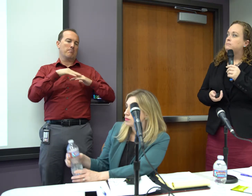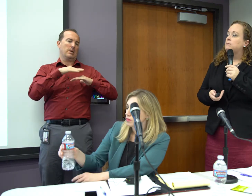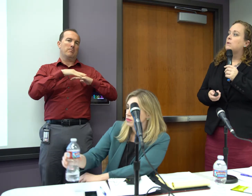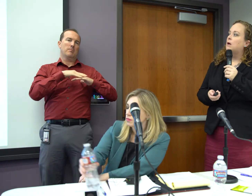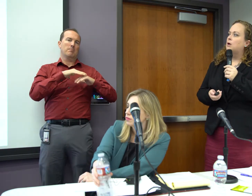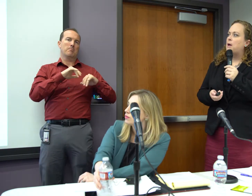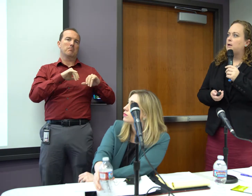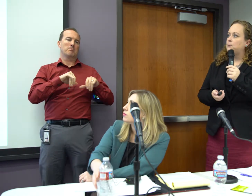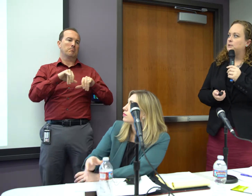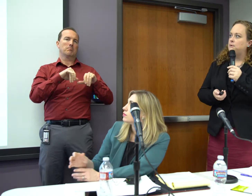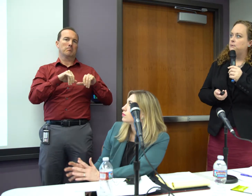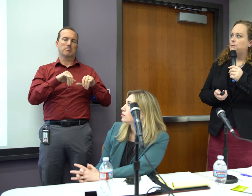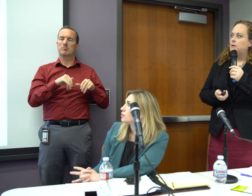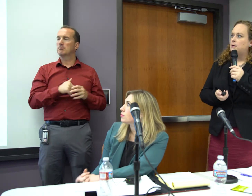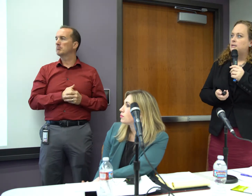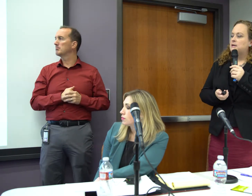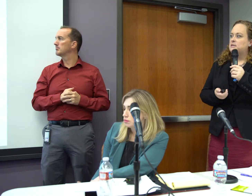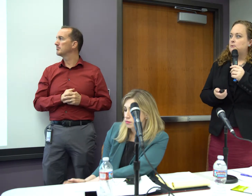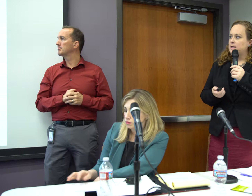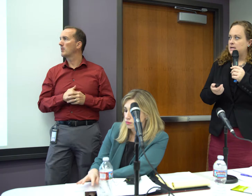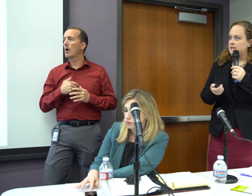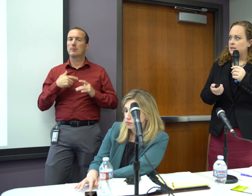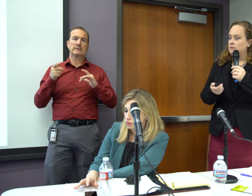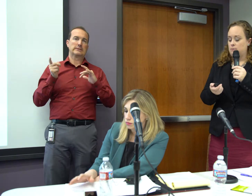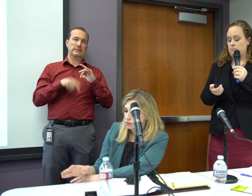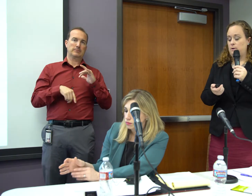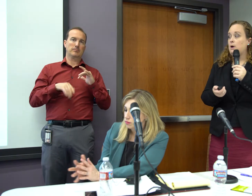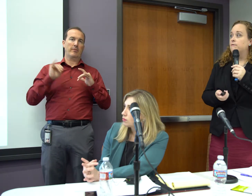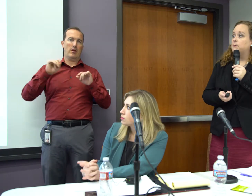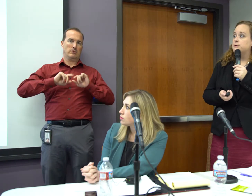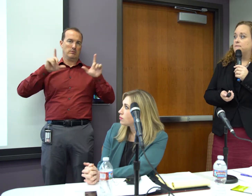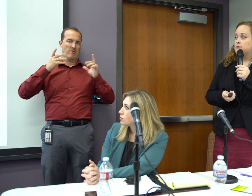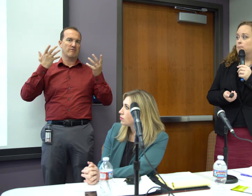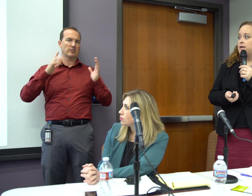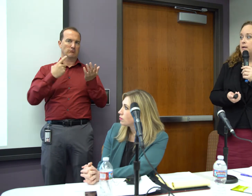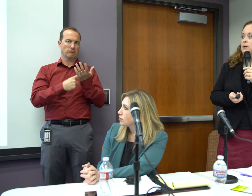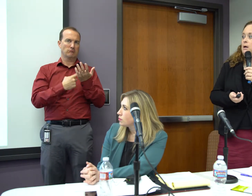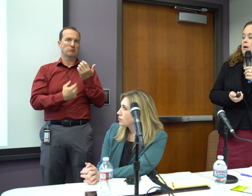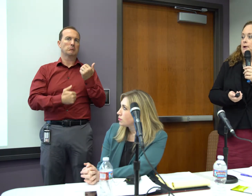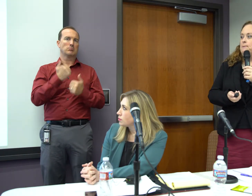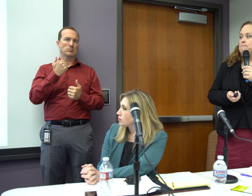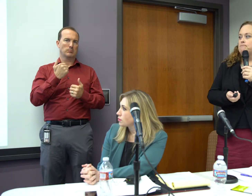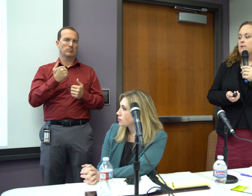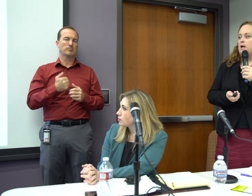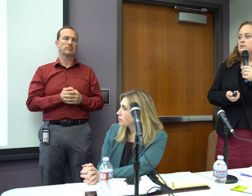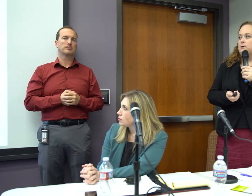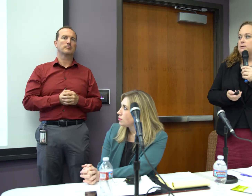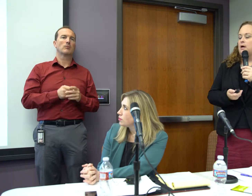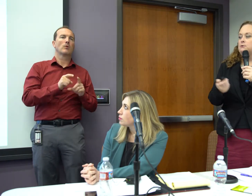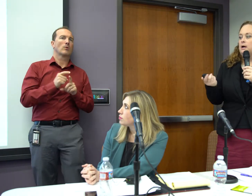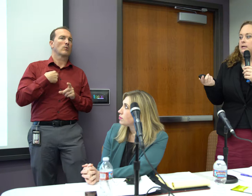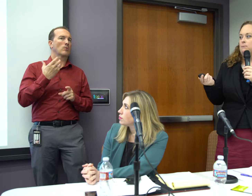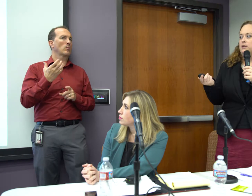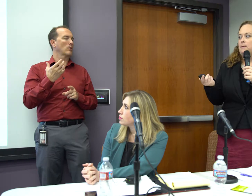minimum. I am going to skip this one because I think we've covered most of this already. And I also